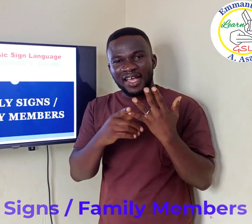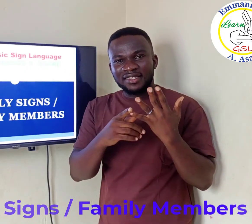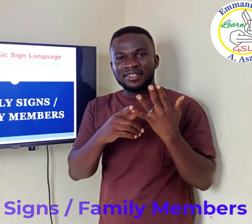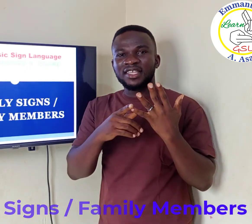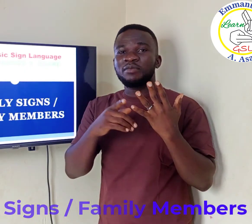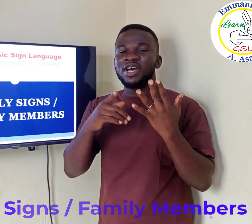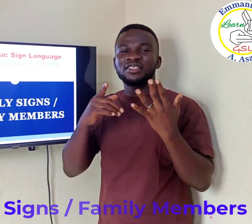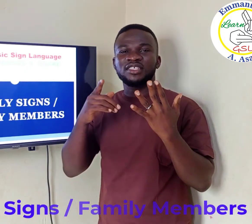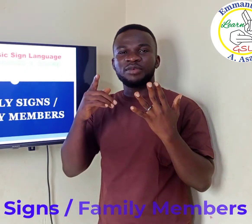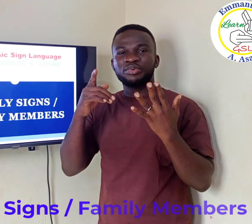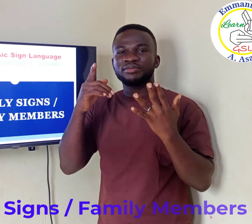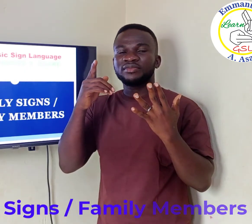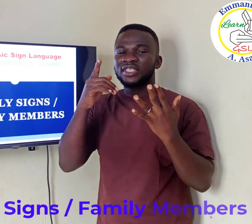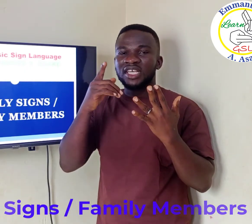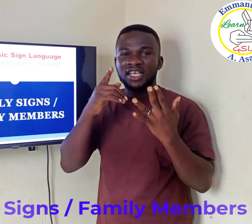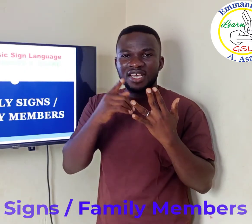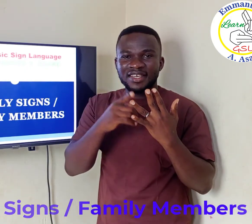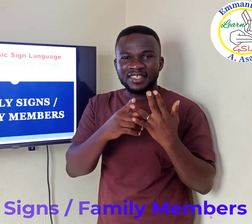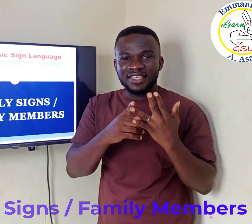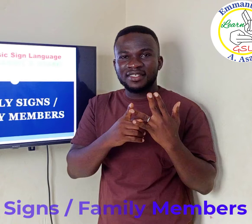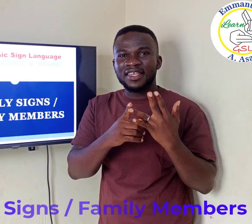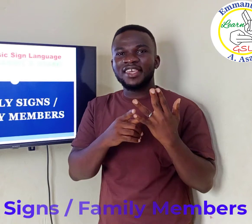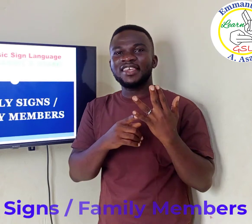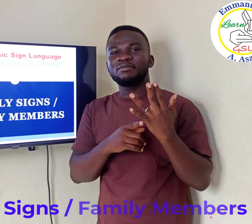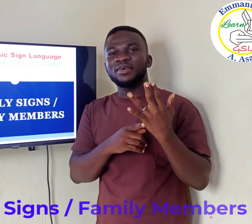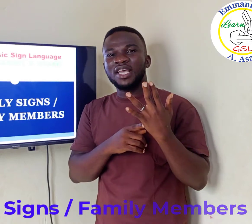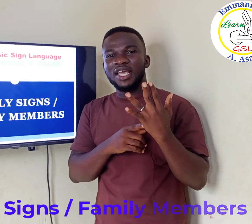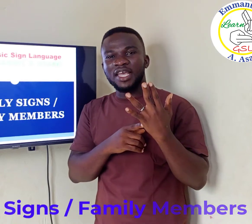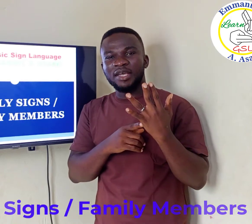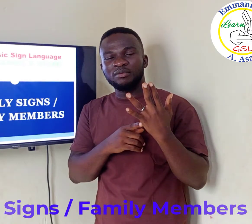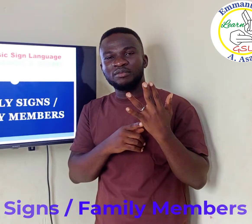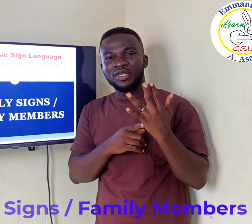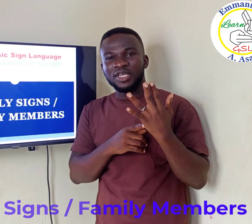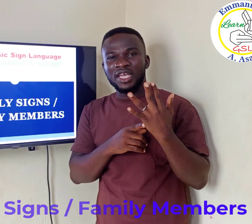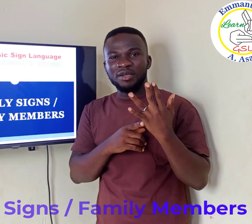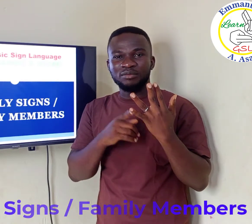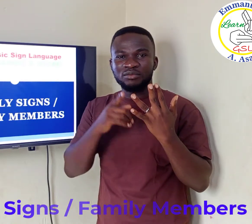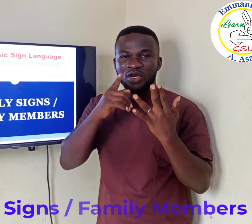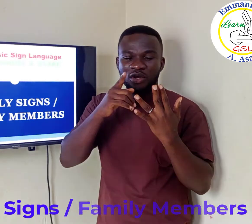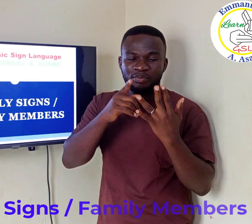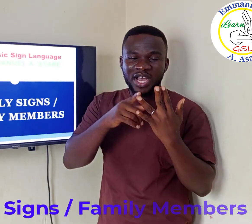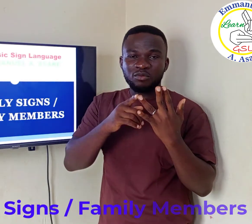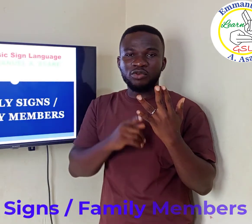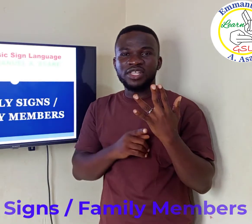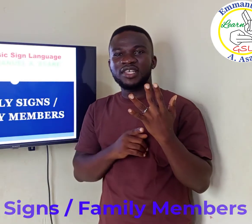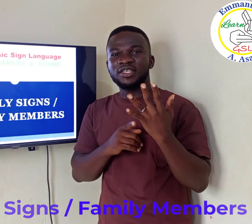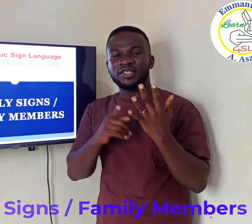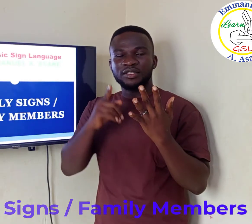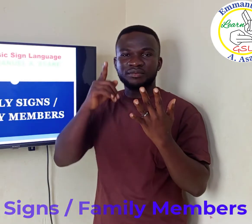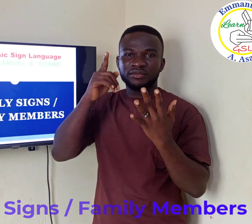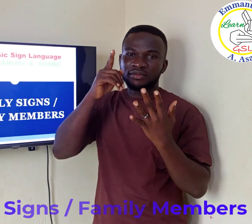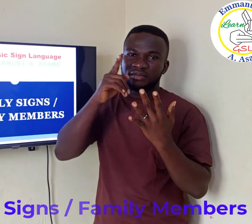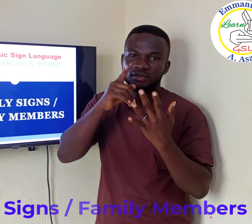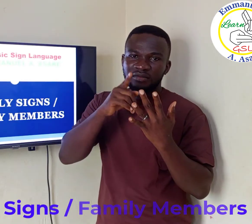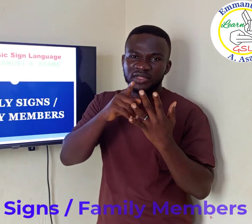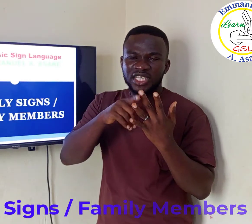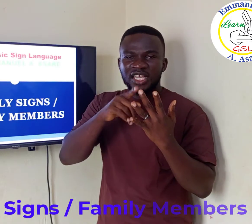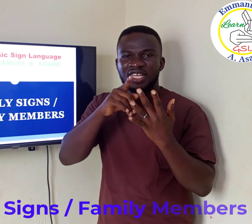the same hand shape, the same palm orientation, the